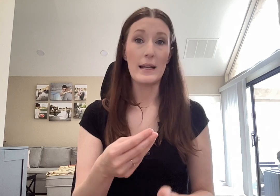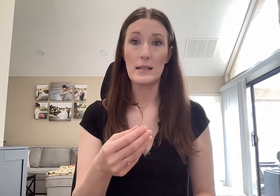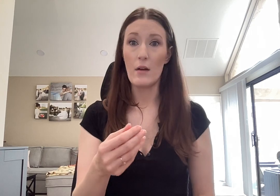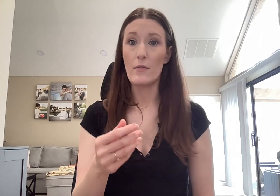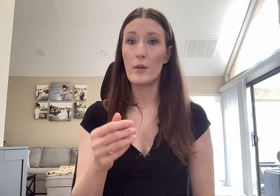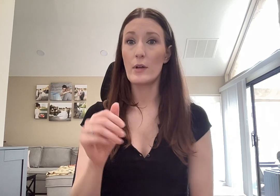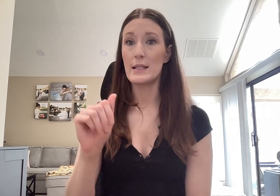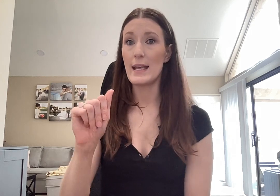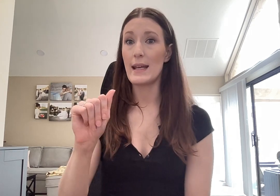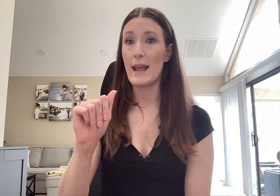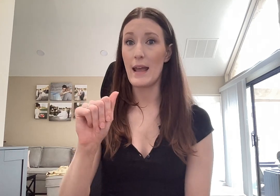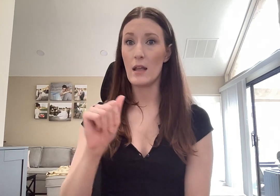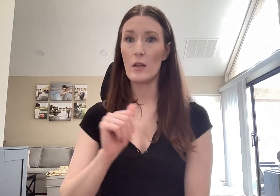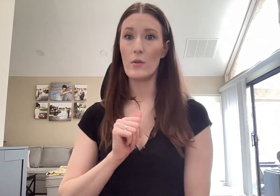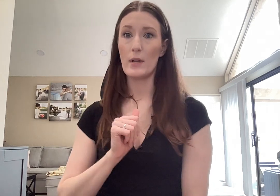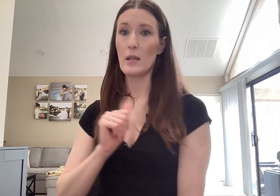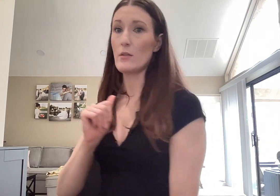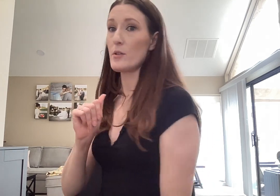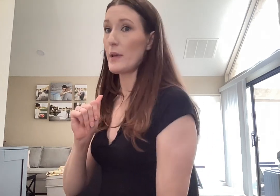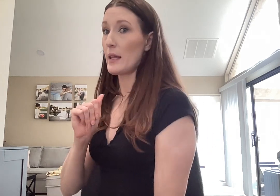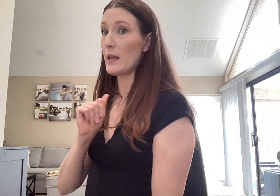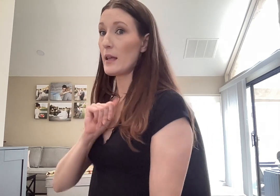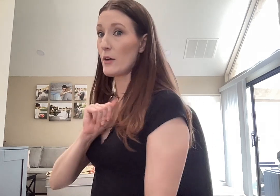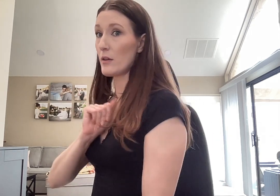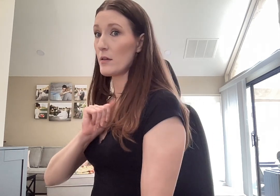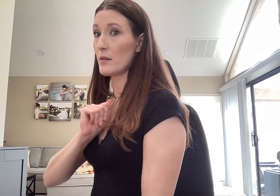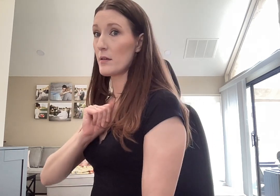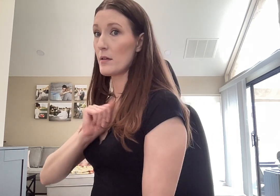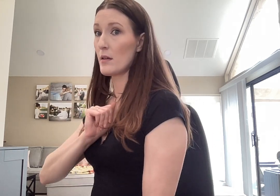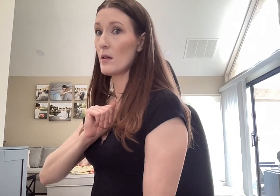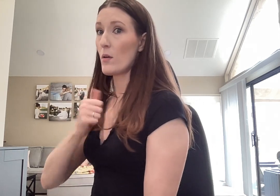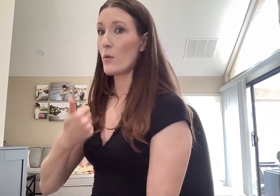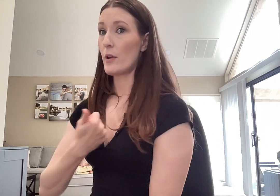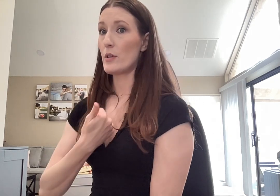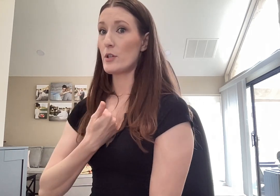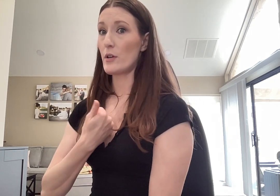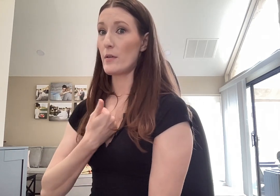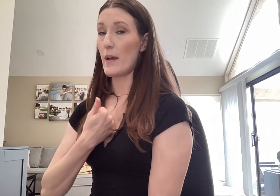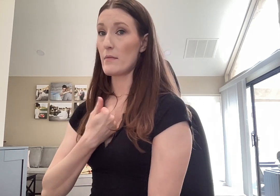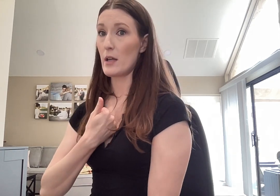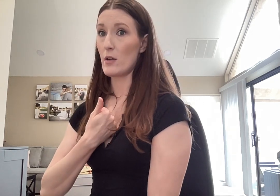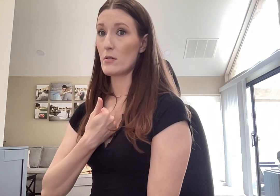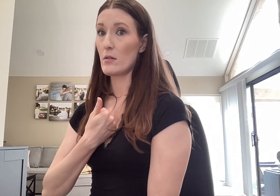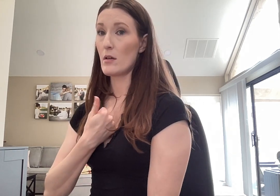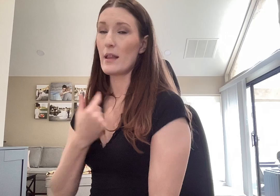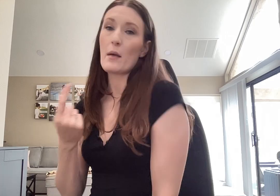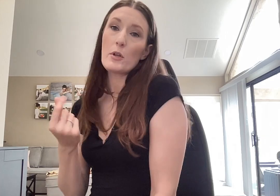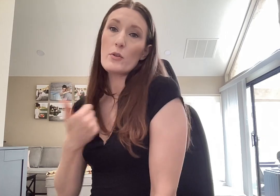Myself, you're going to take an A. You can either do it here or you can turn it around here. Like I'm going to do it